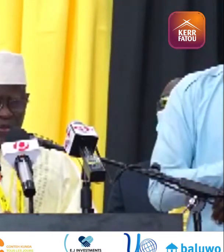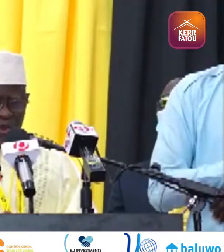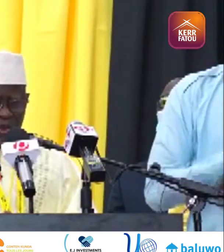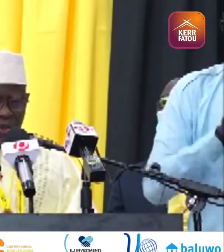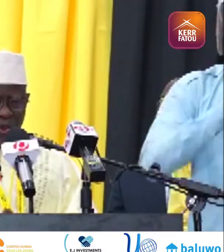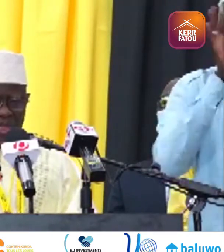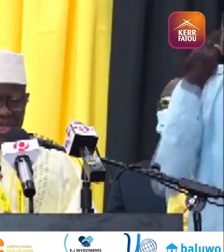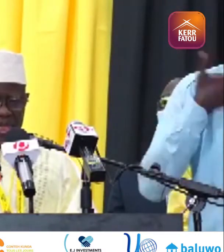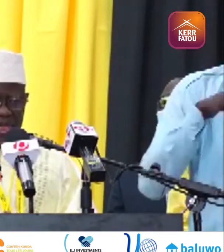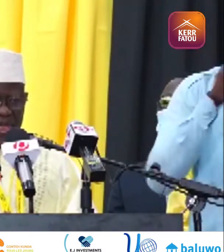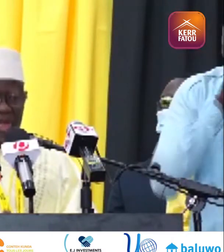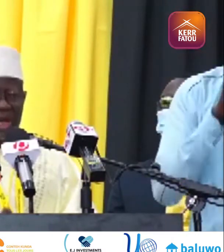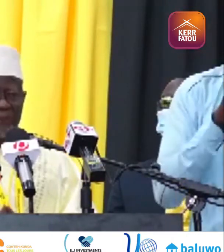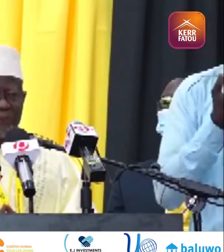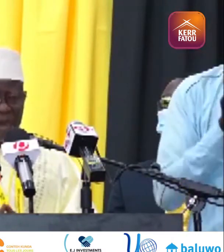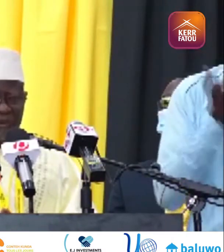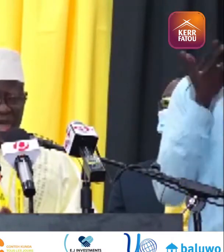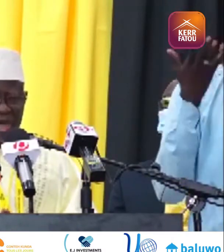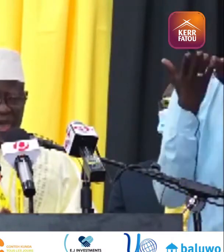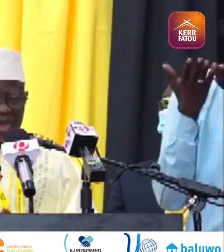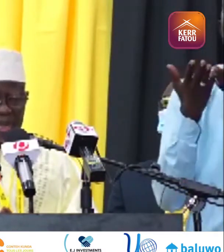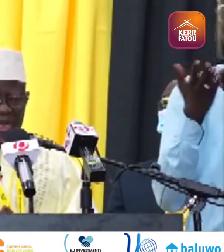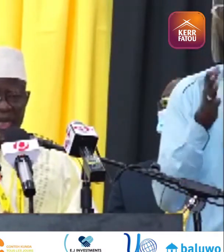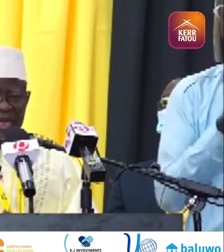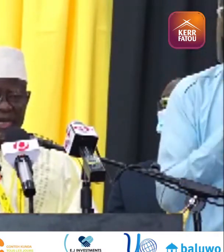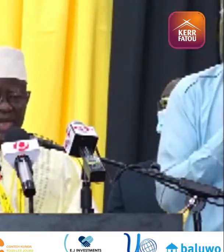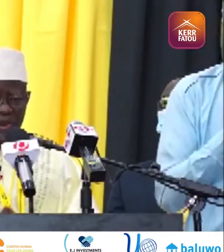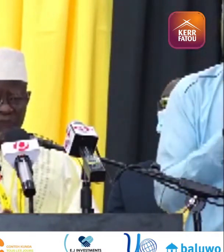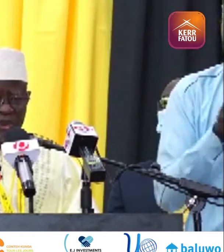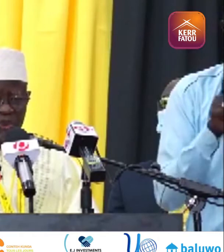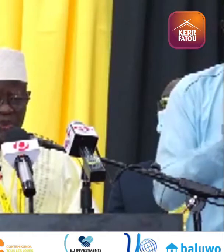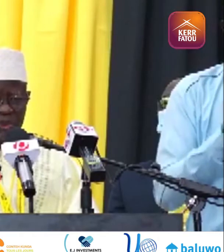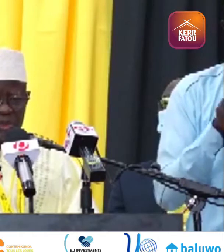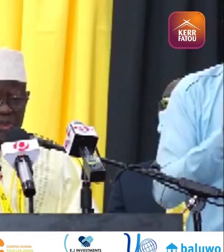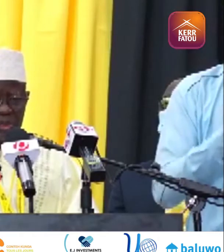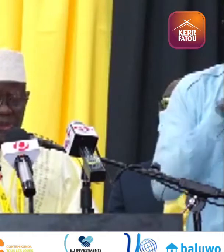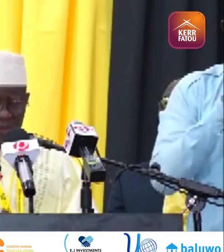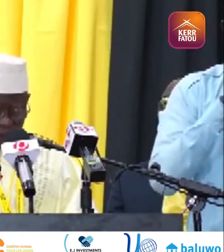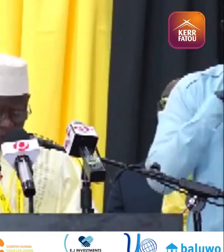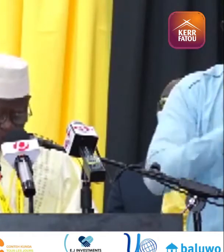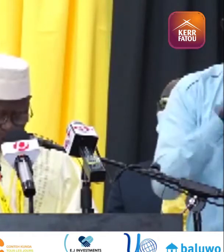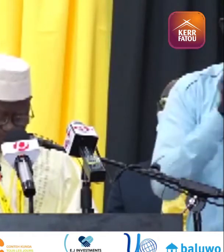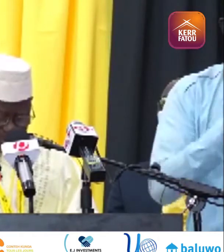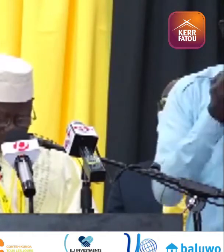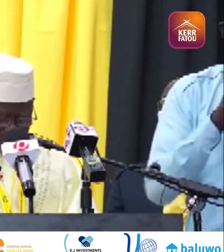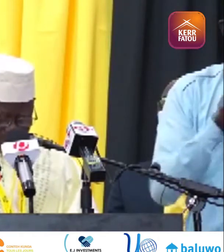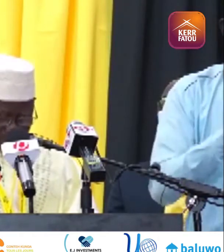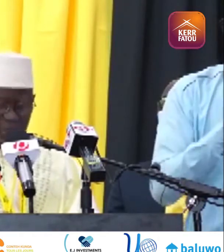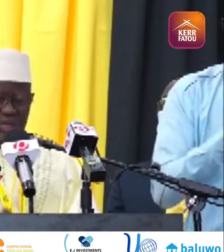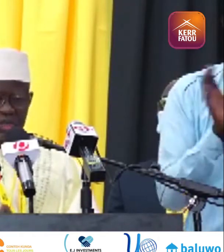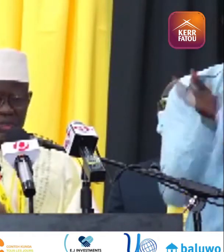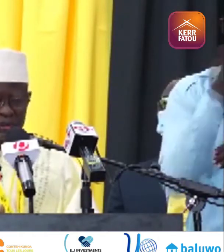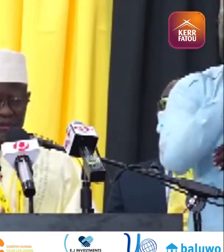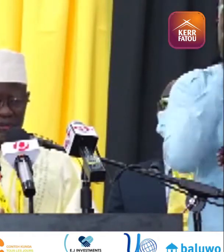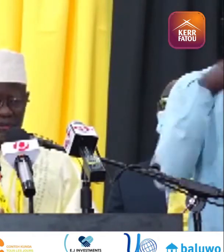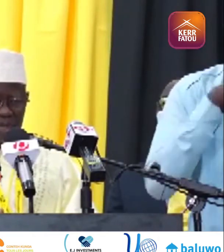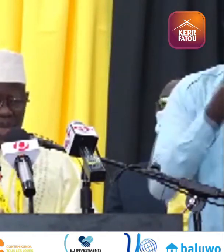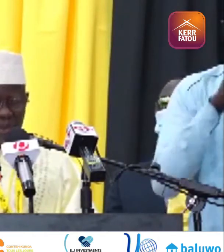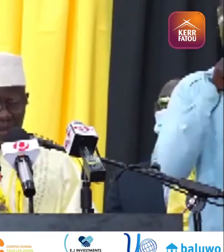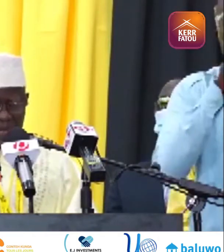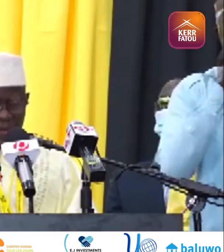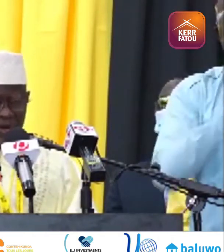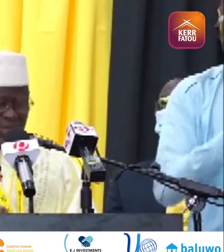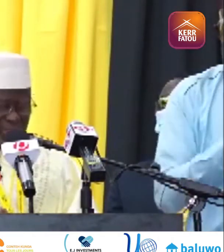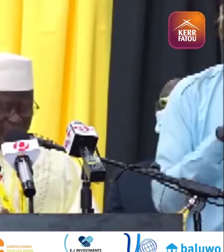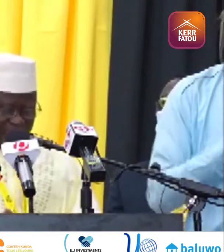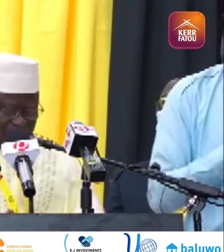all those people who went there had hired their own vehicles to go and attend this occasion.